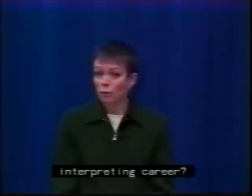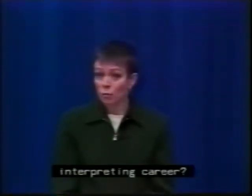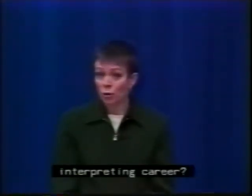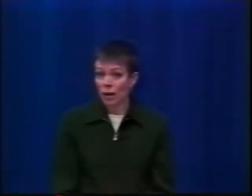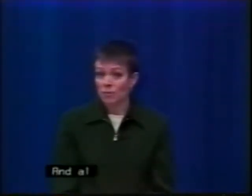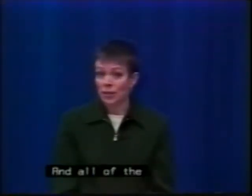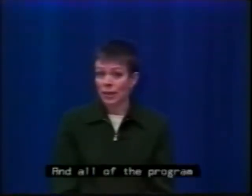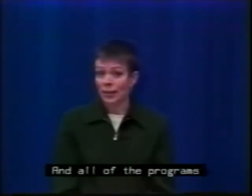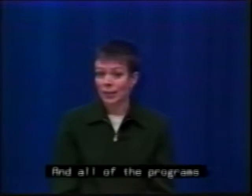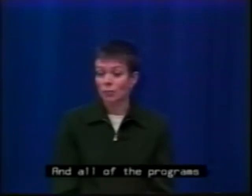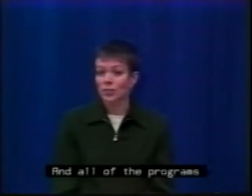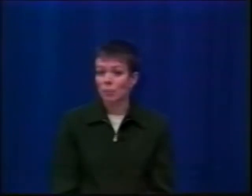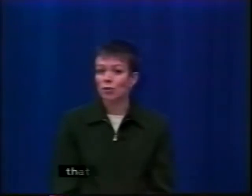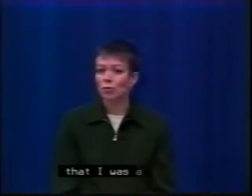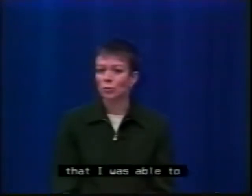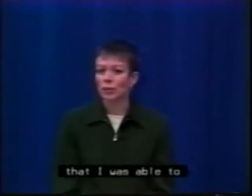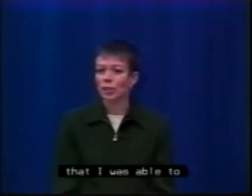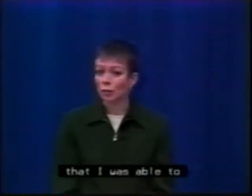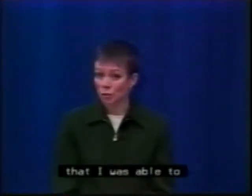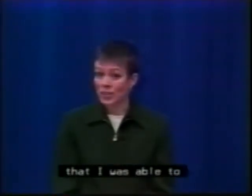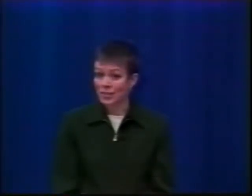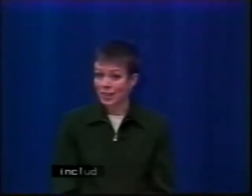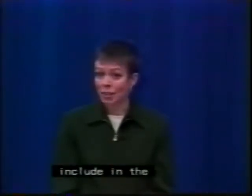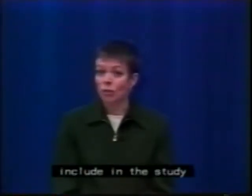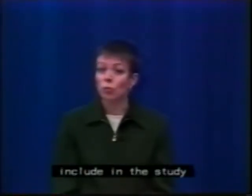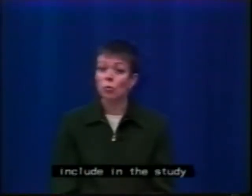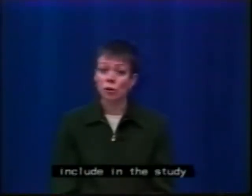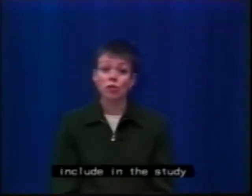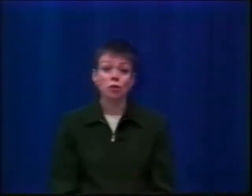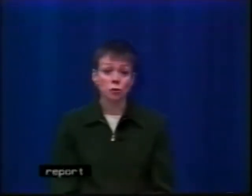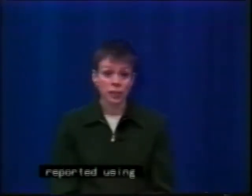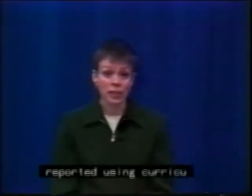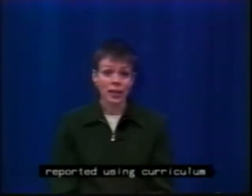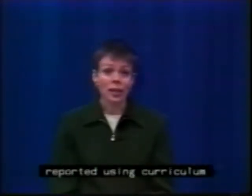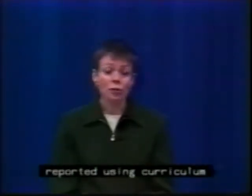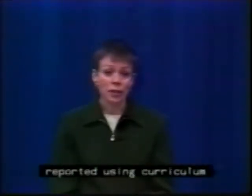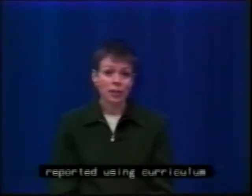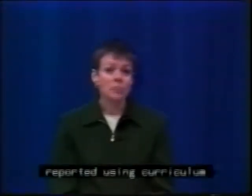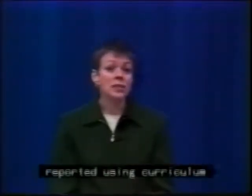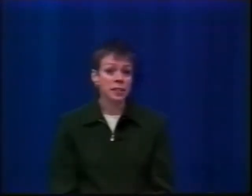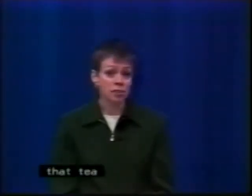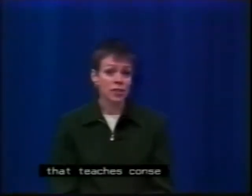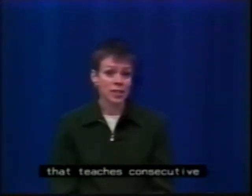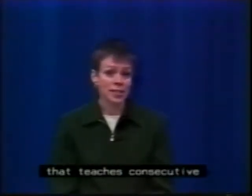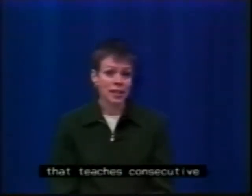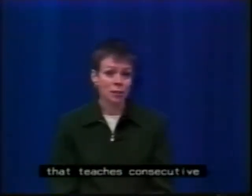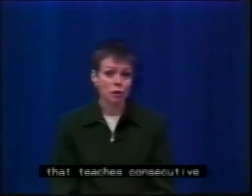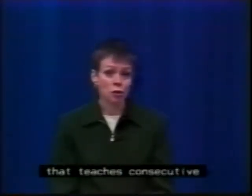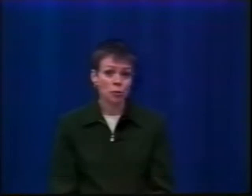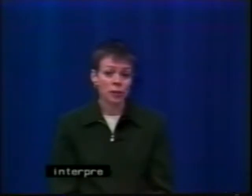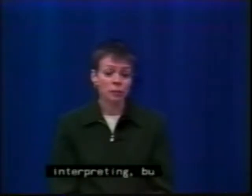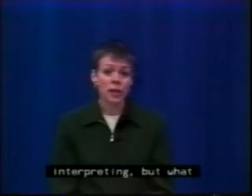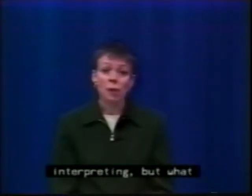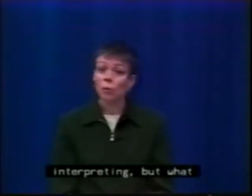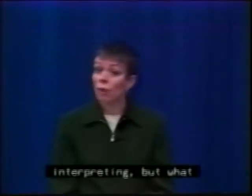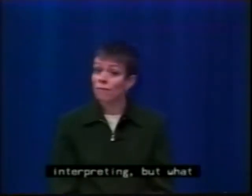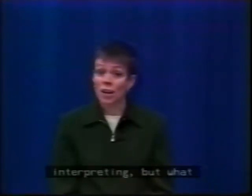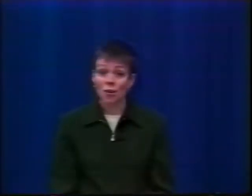of the programs that I was able to include in the study reported using curriculum that teaches consecutive interpreting. But what